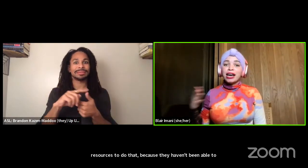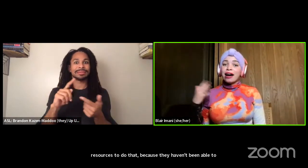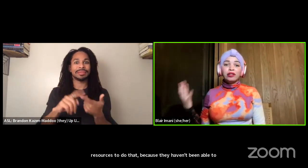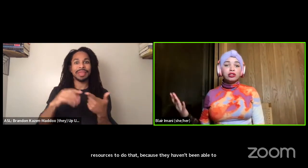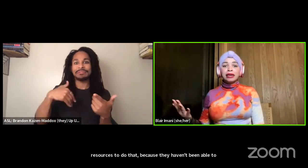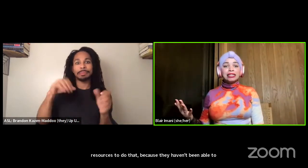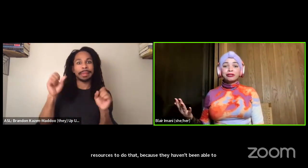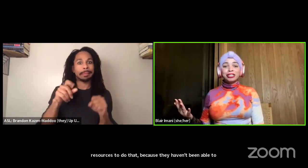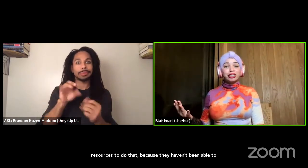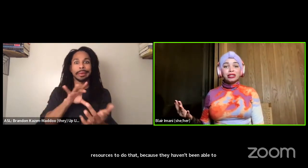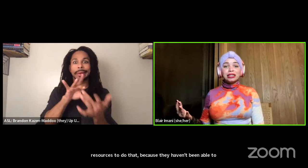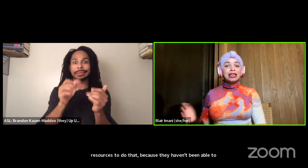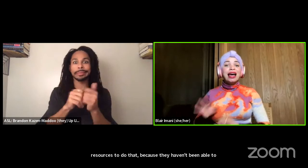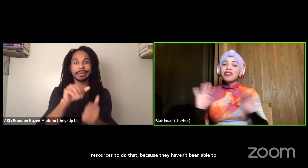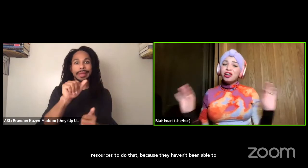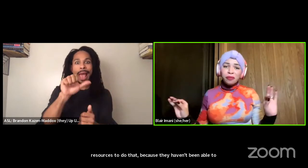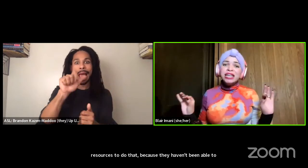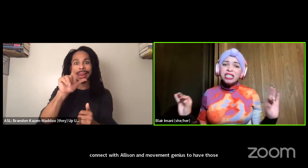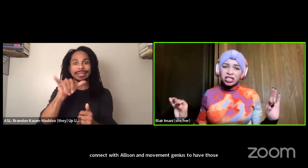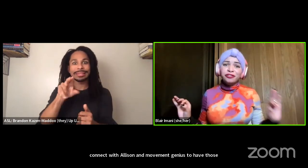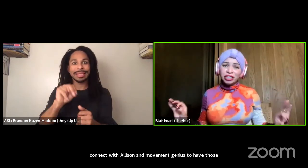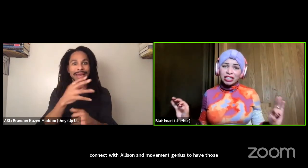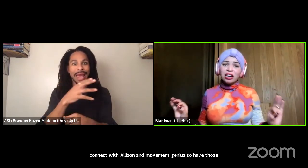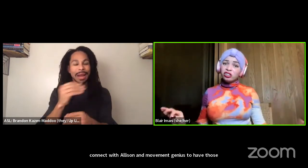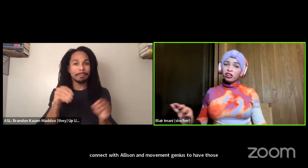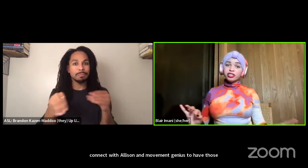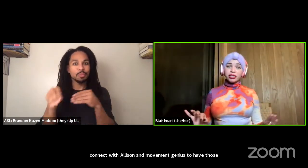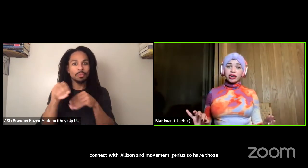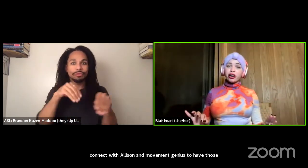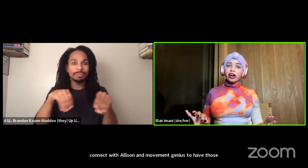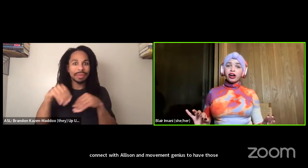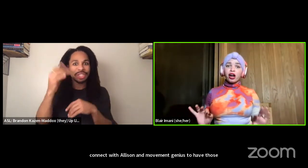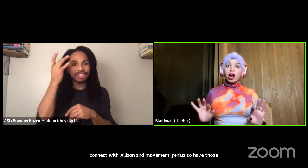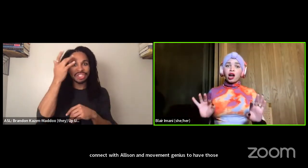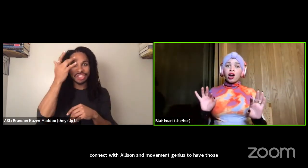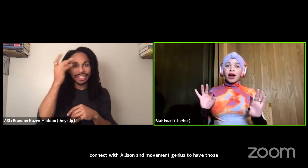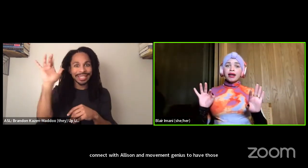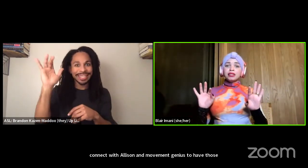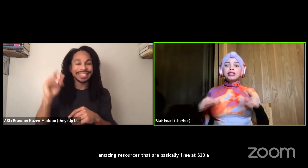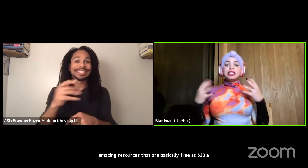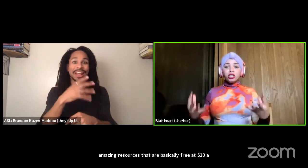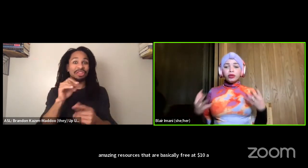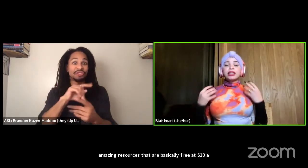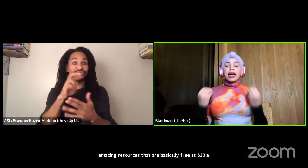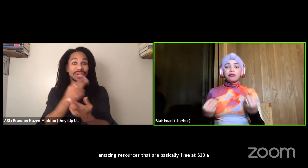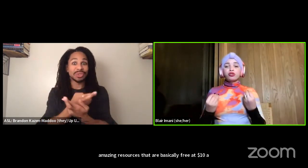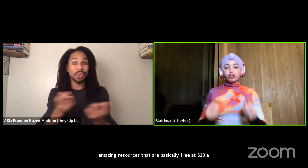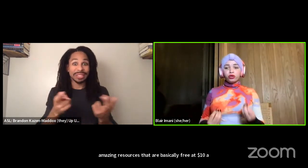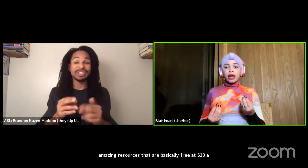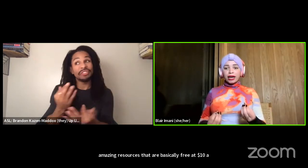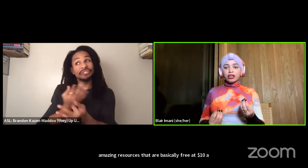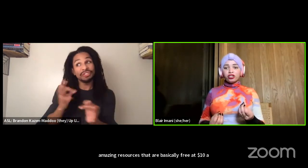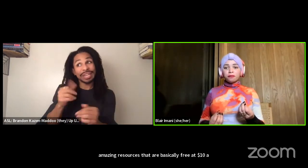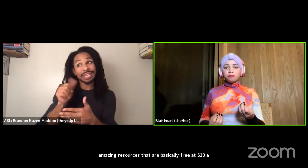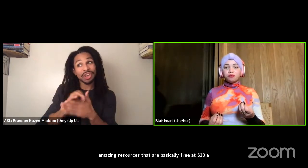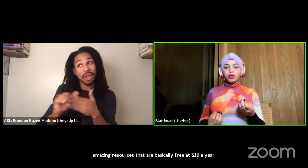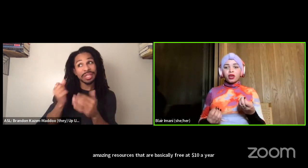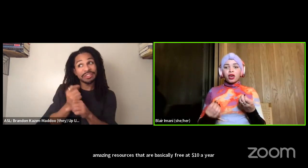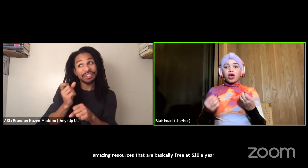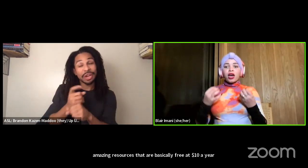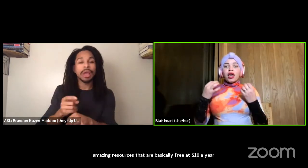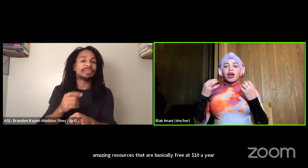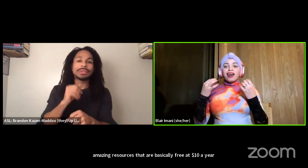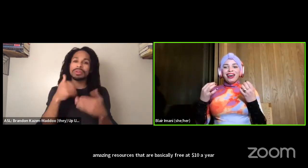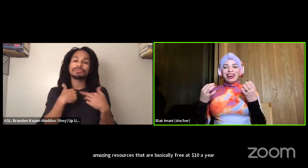Movement Genius to have those amazing resources that are basically free at $10 a year, to deal with that emotional baggage.